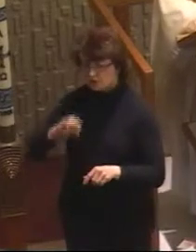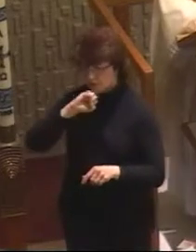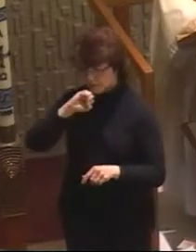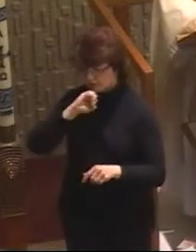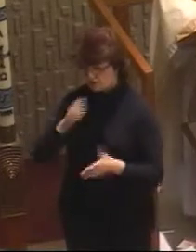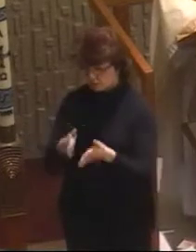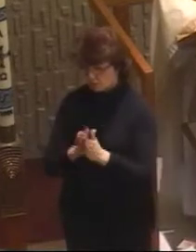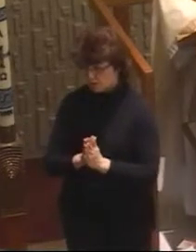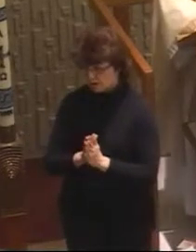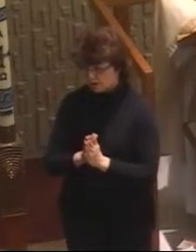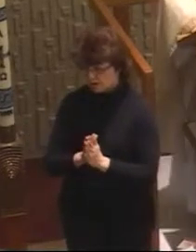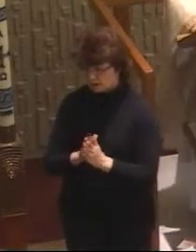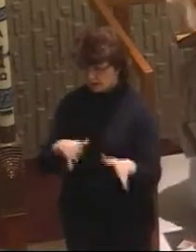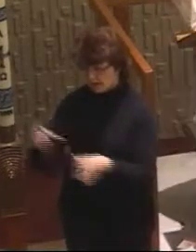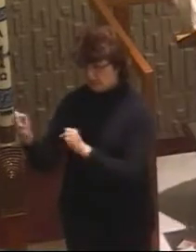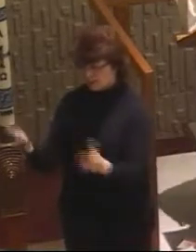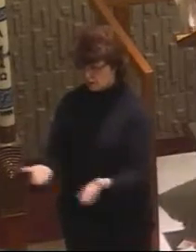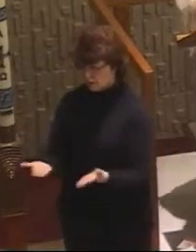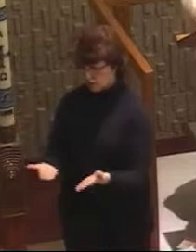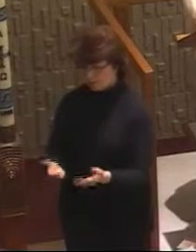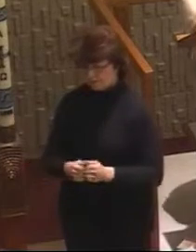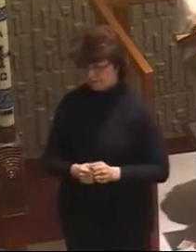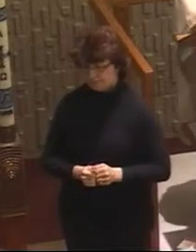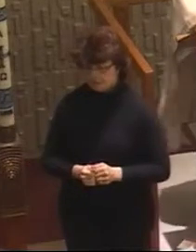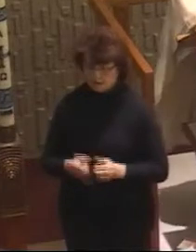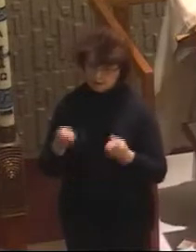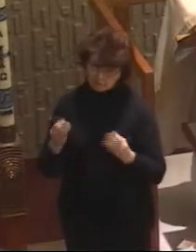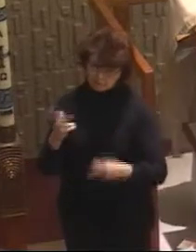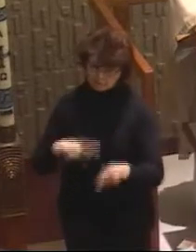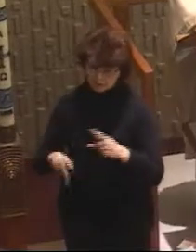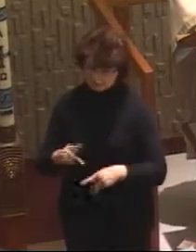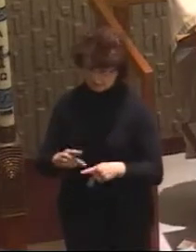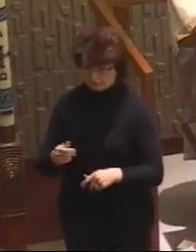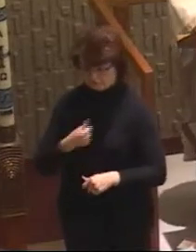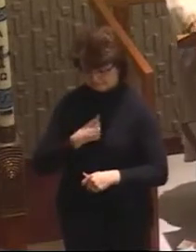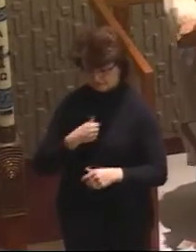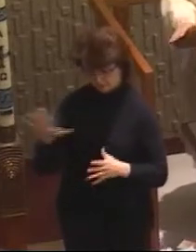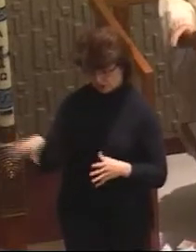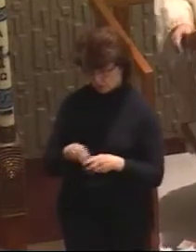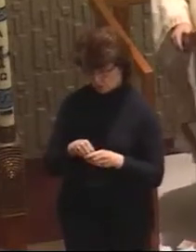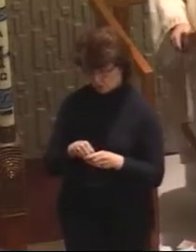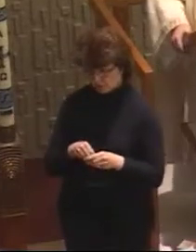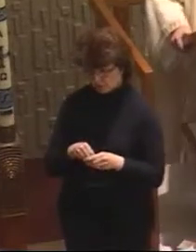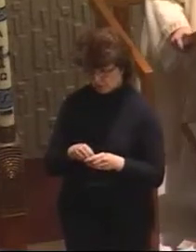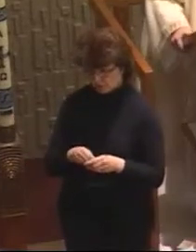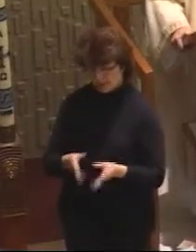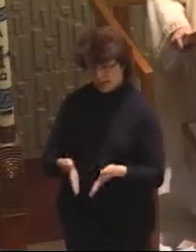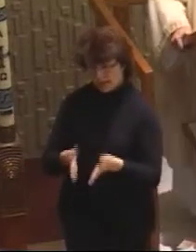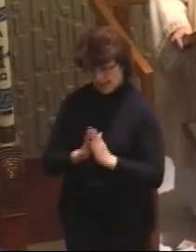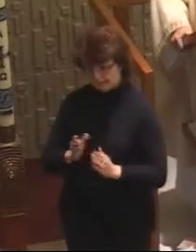request. And many of you, and myself included, I asked whether I could say